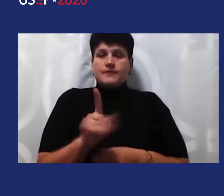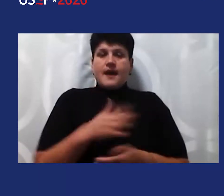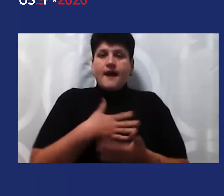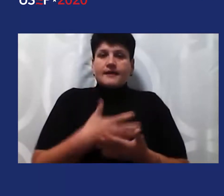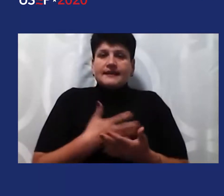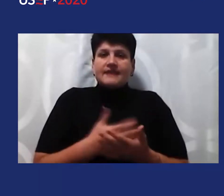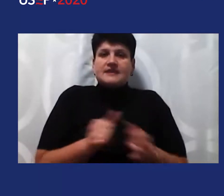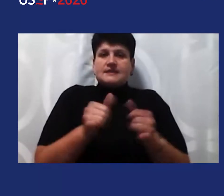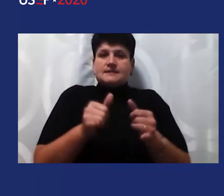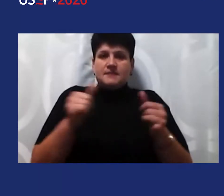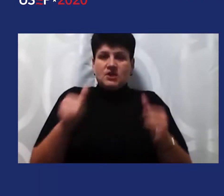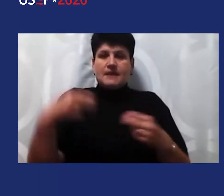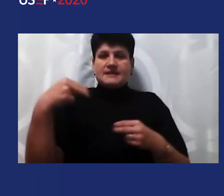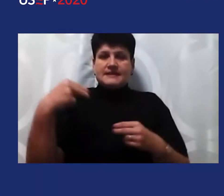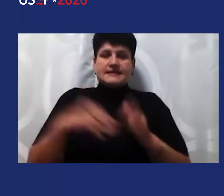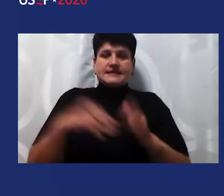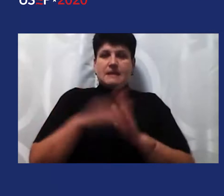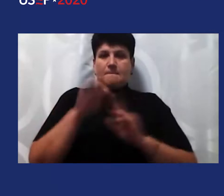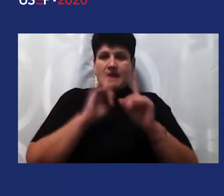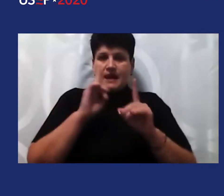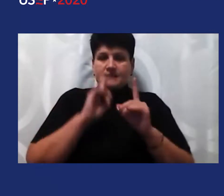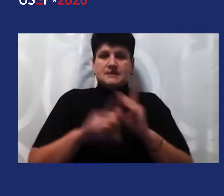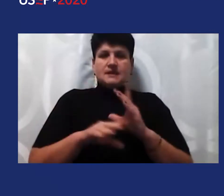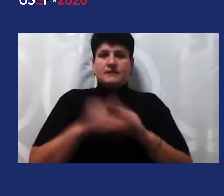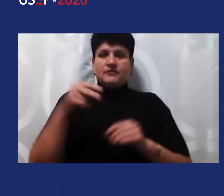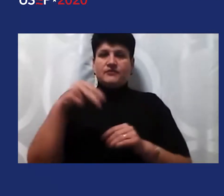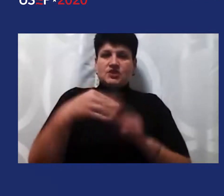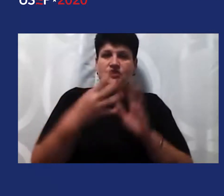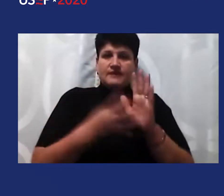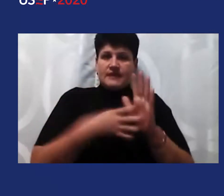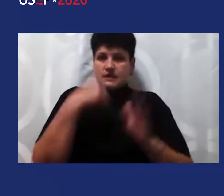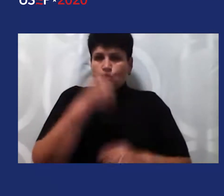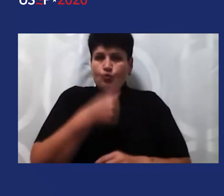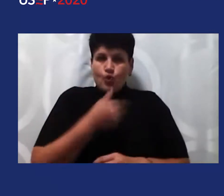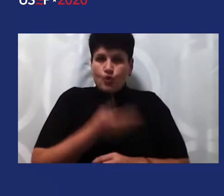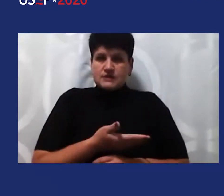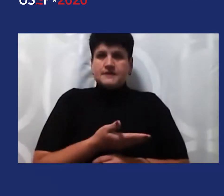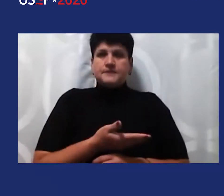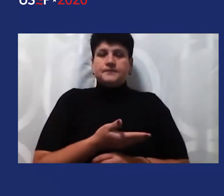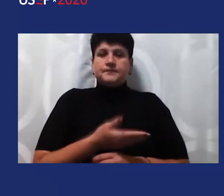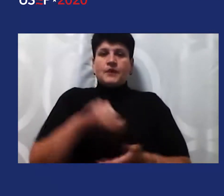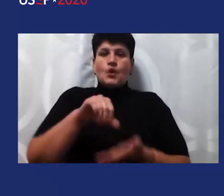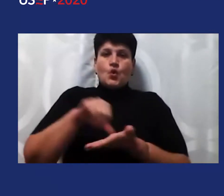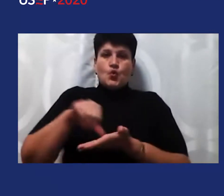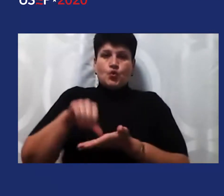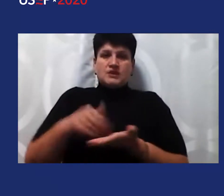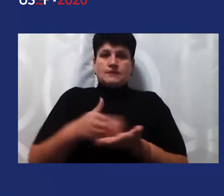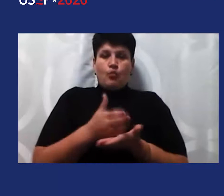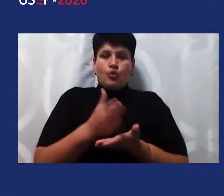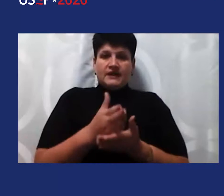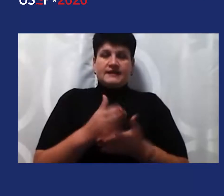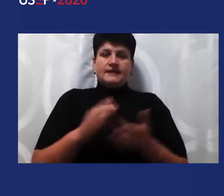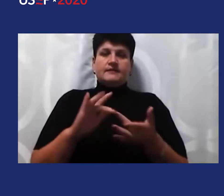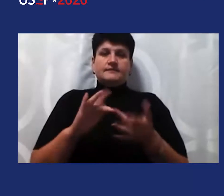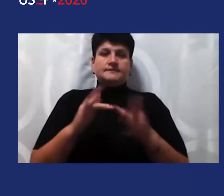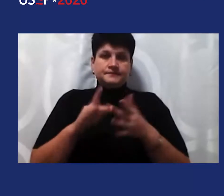lot. Lately, we have seen that, especially during the presidential or parliamentary